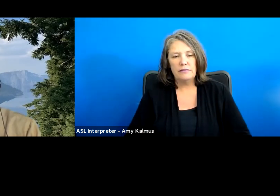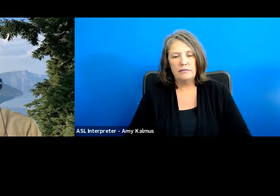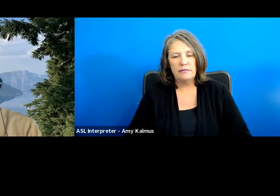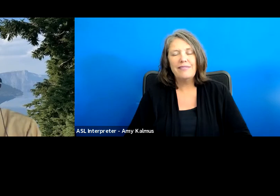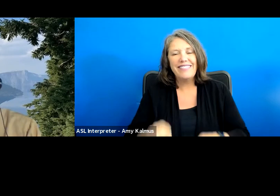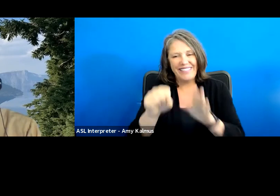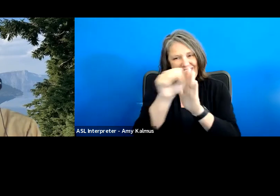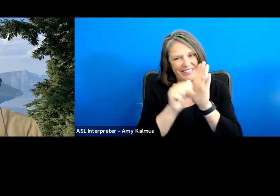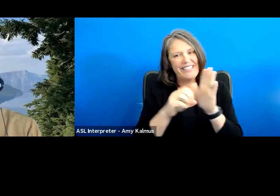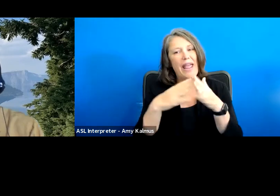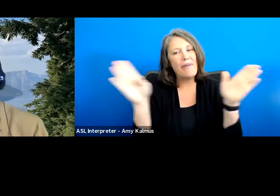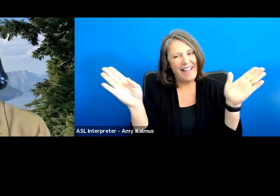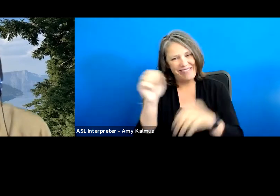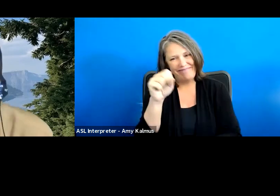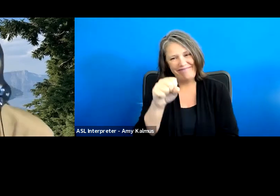Statewide.